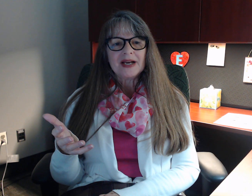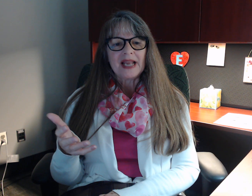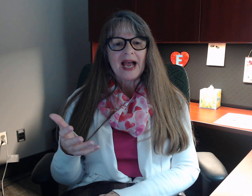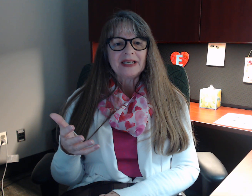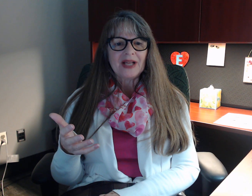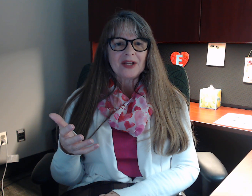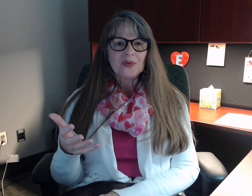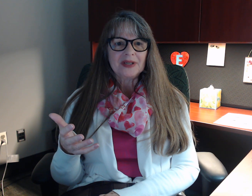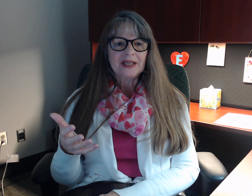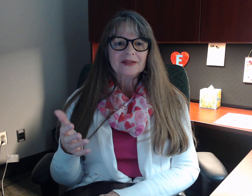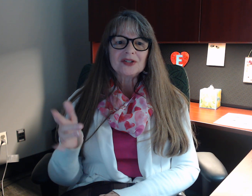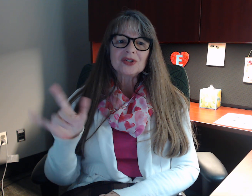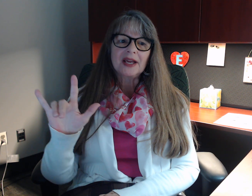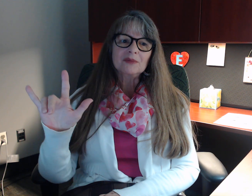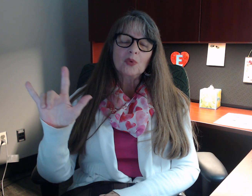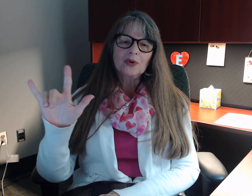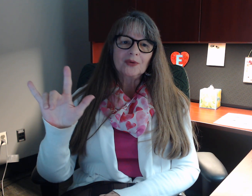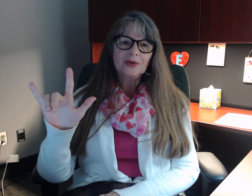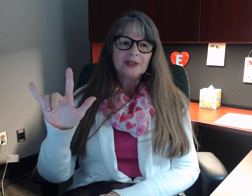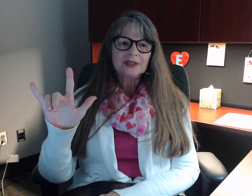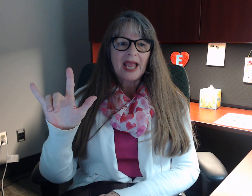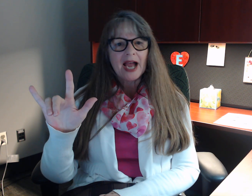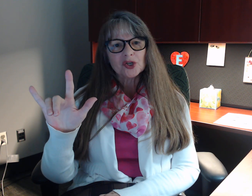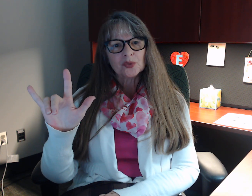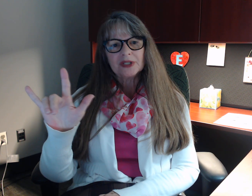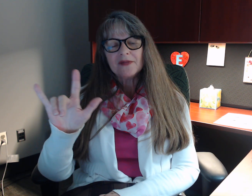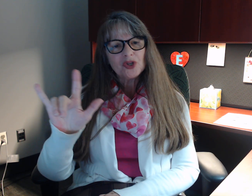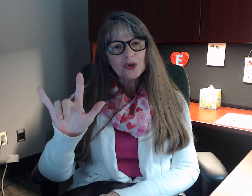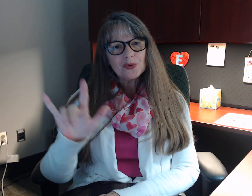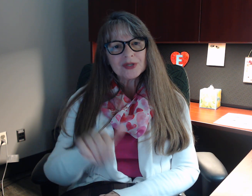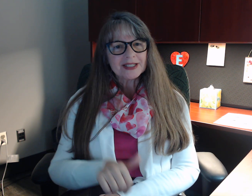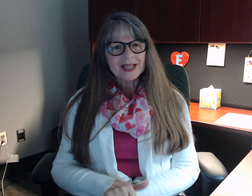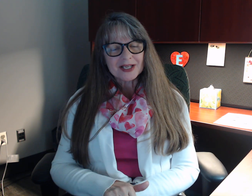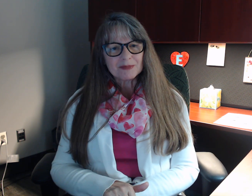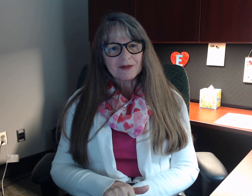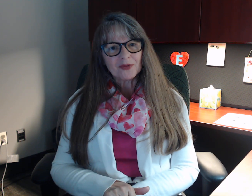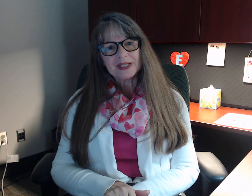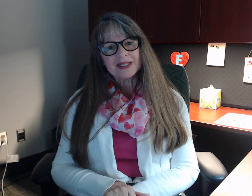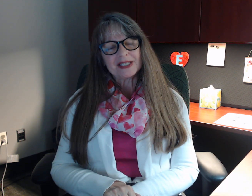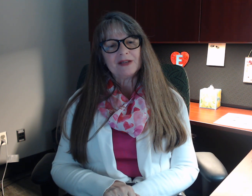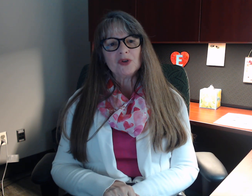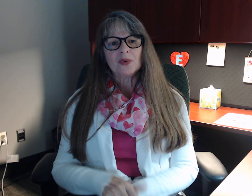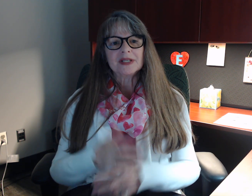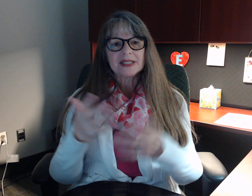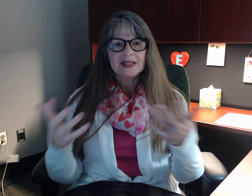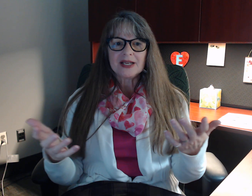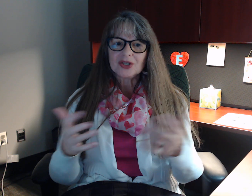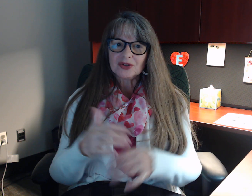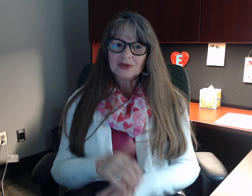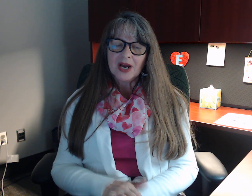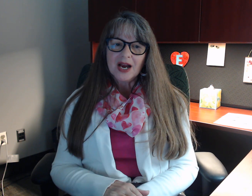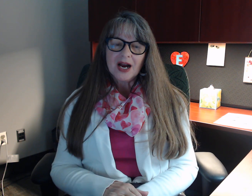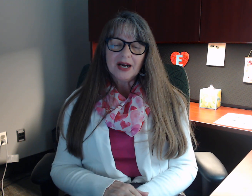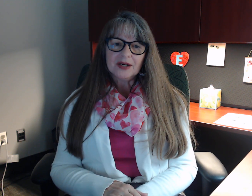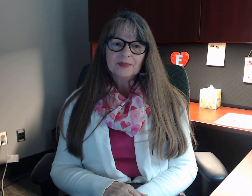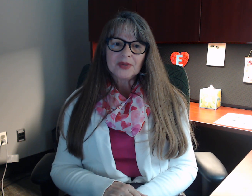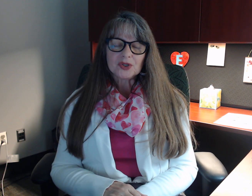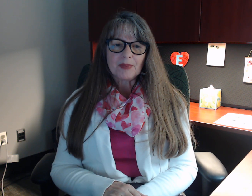I like when this is like more of a casual love you. So I say it to my friends, and if you want to say that to a